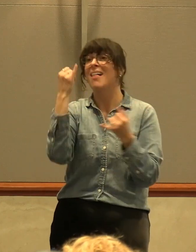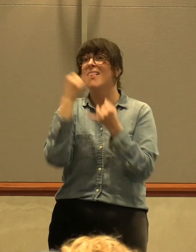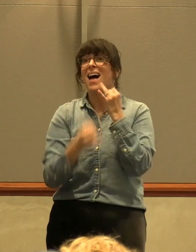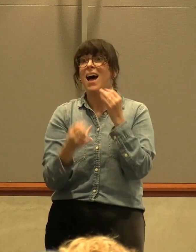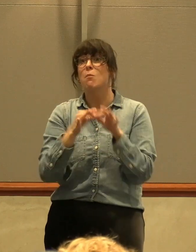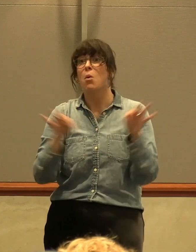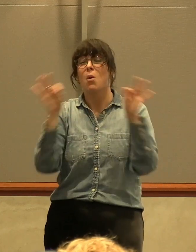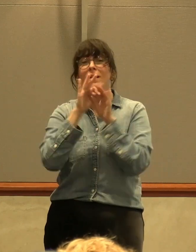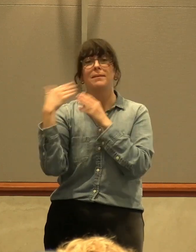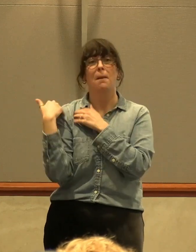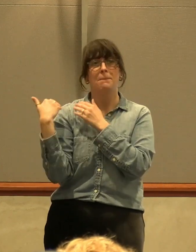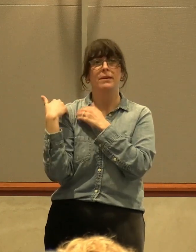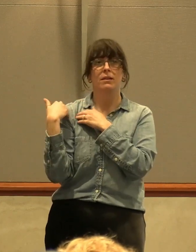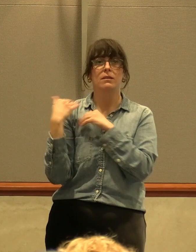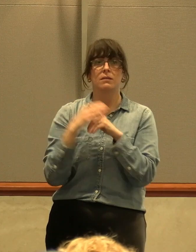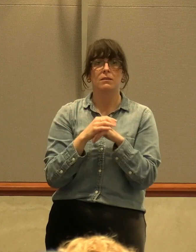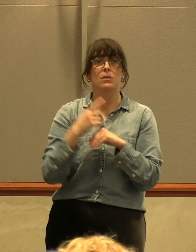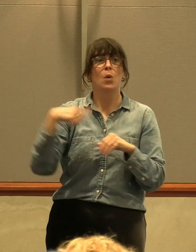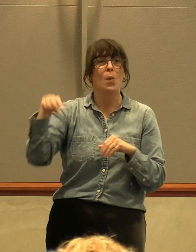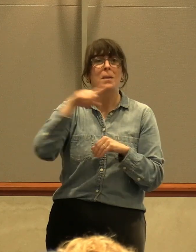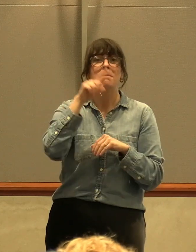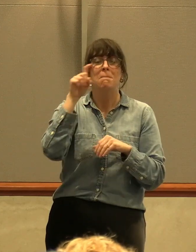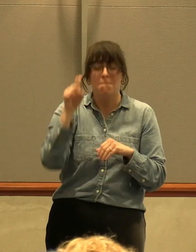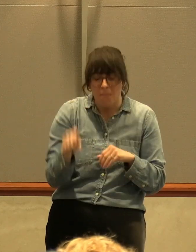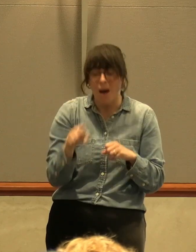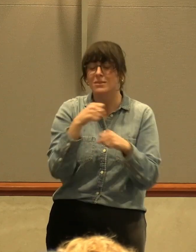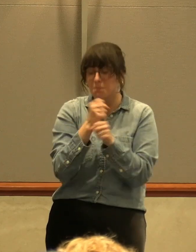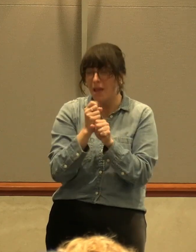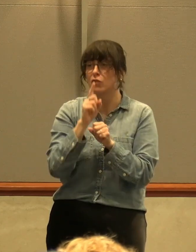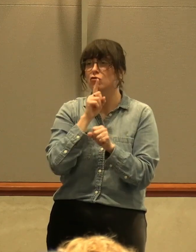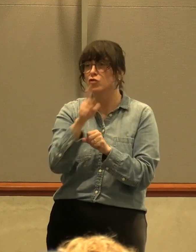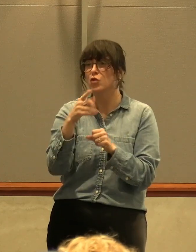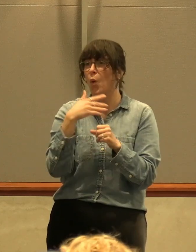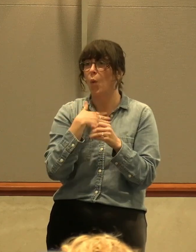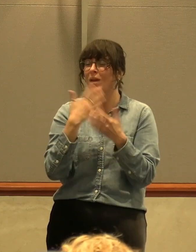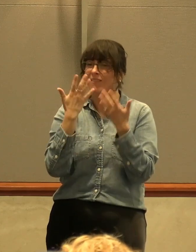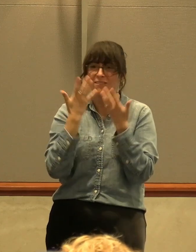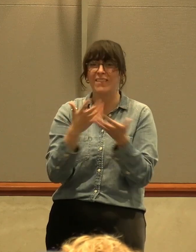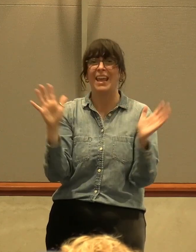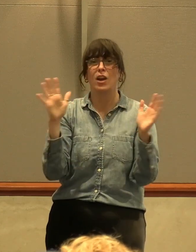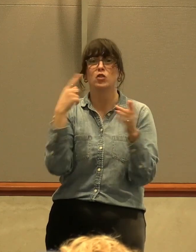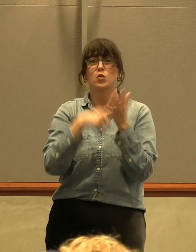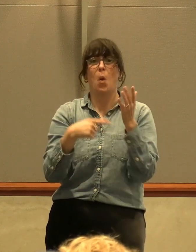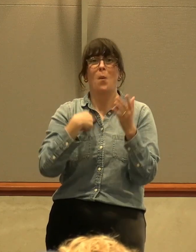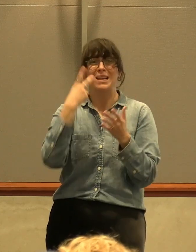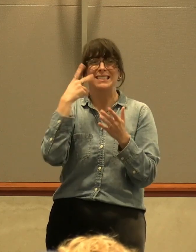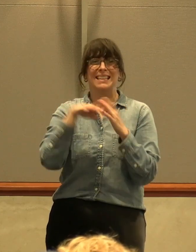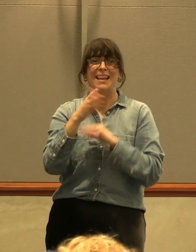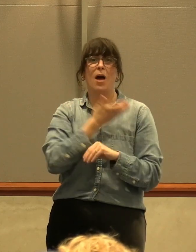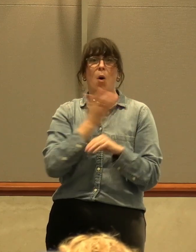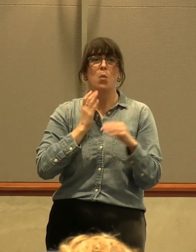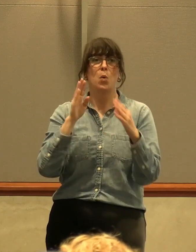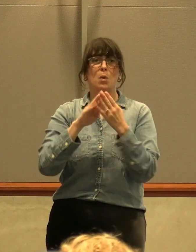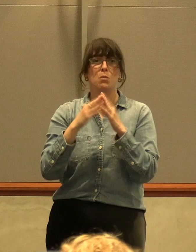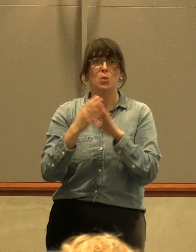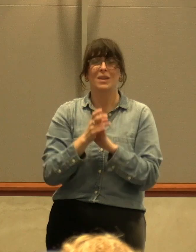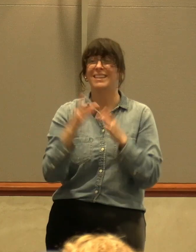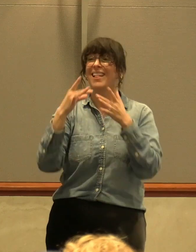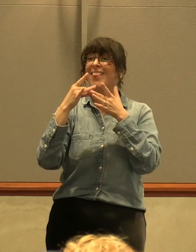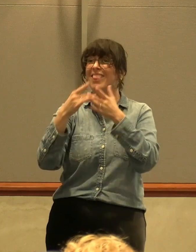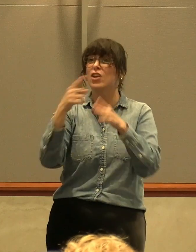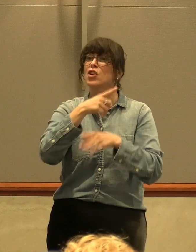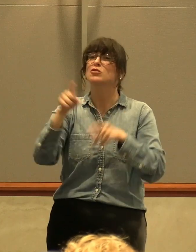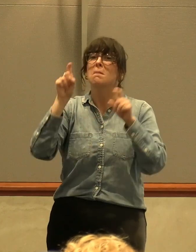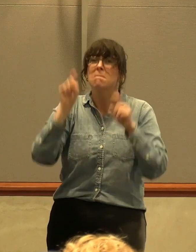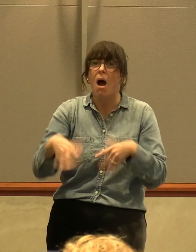accountability. We have to make sure that we end the surge of what we see in our community. Leaders